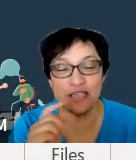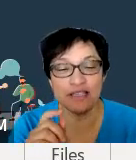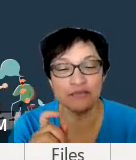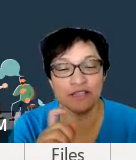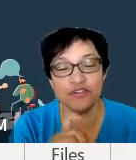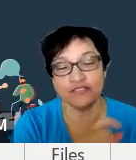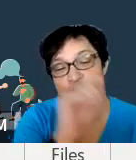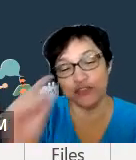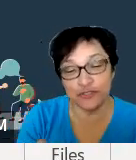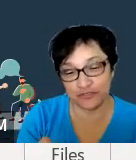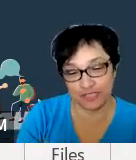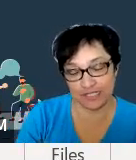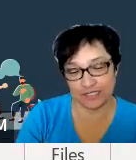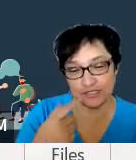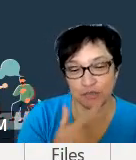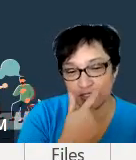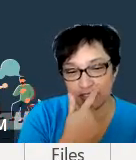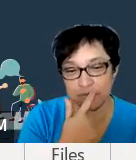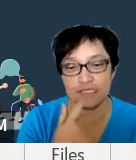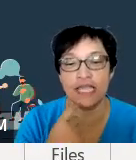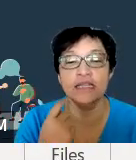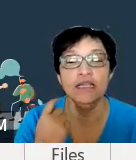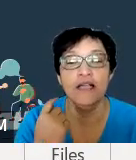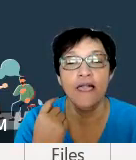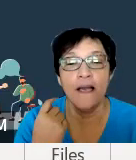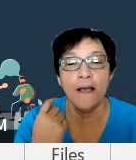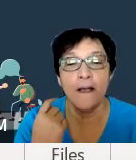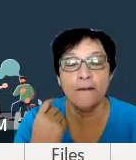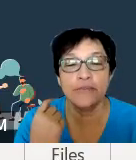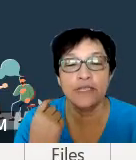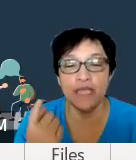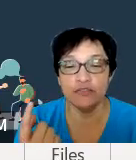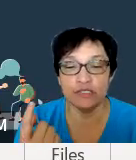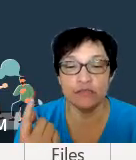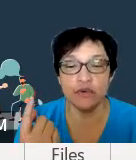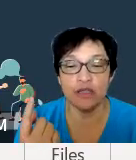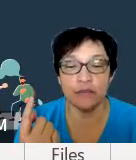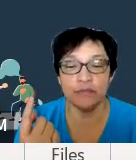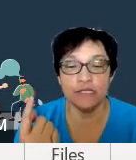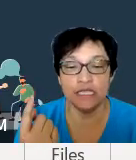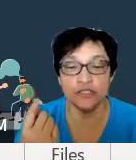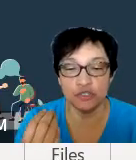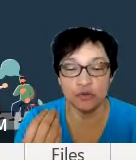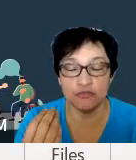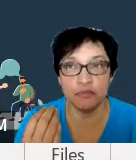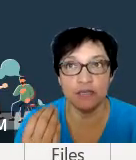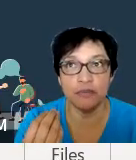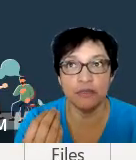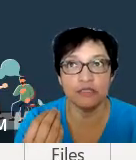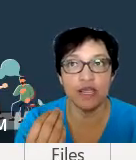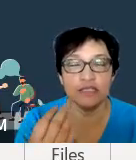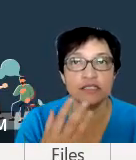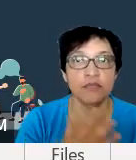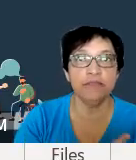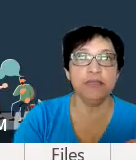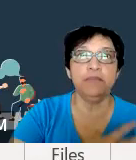say address a few different things since so much has been said. Kim Hendrickson brought up the issue of people